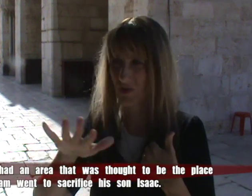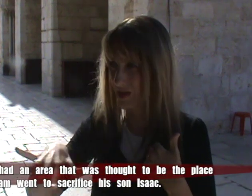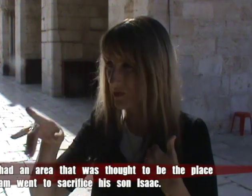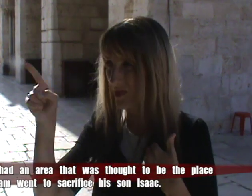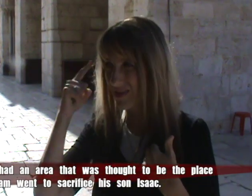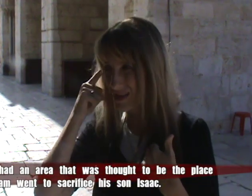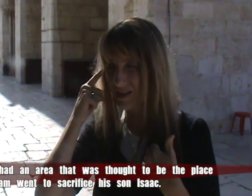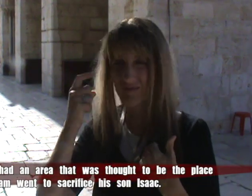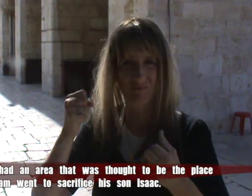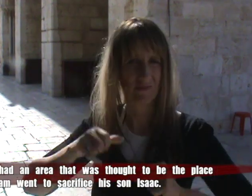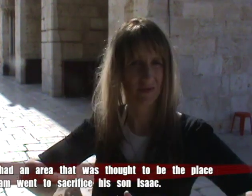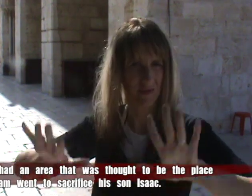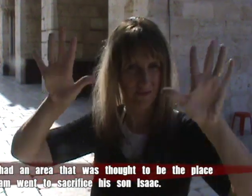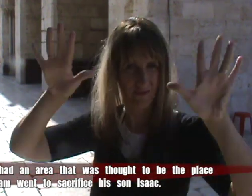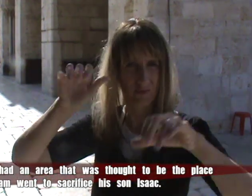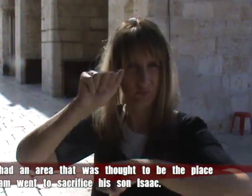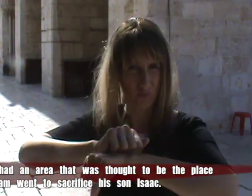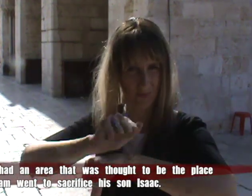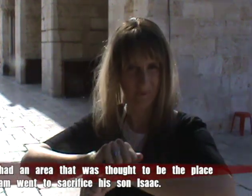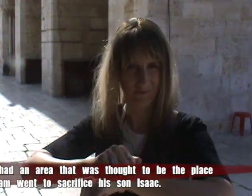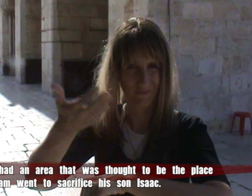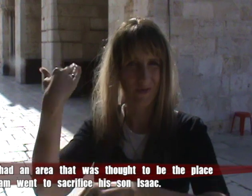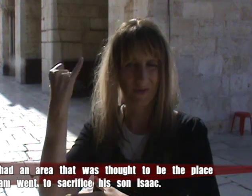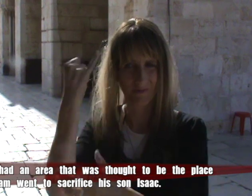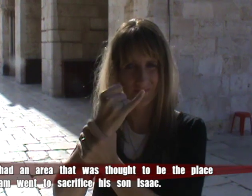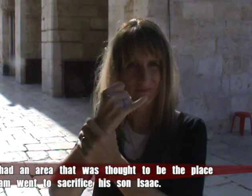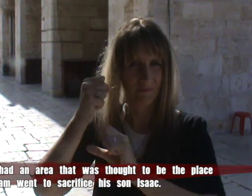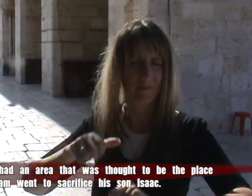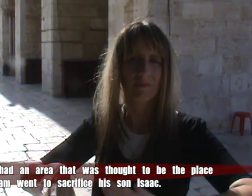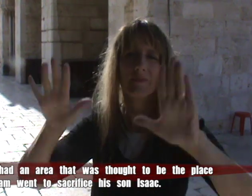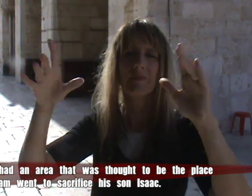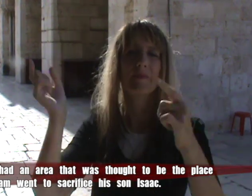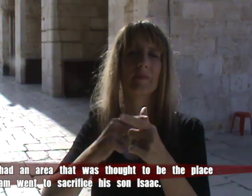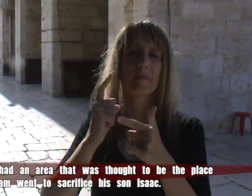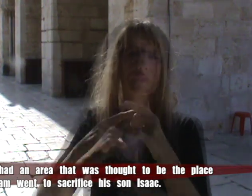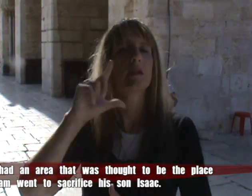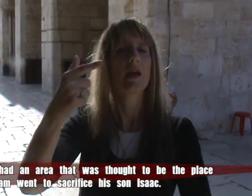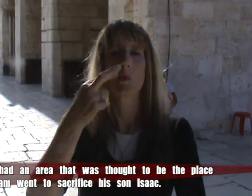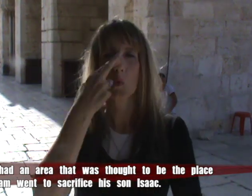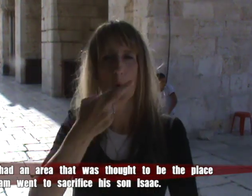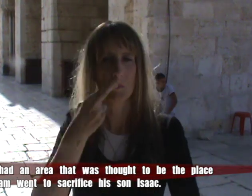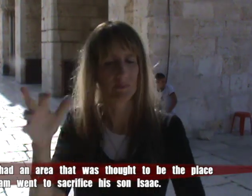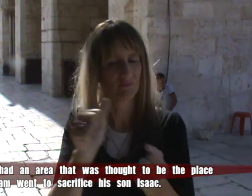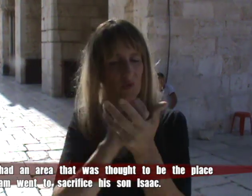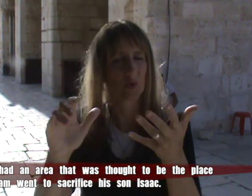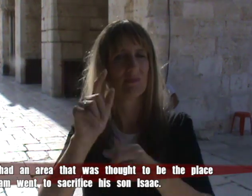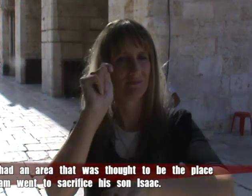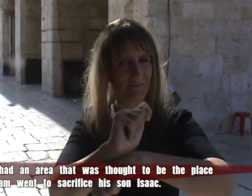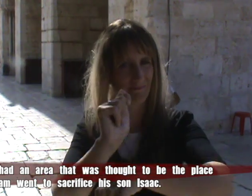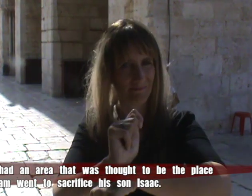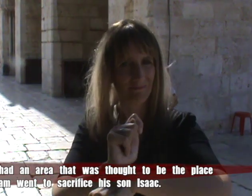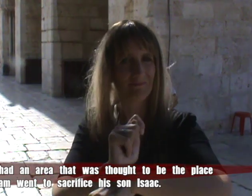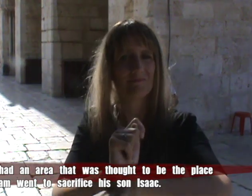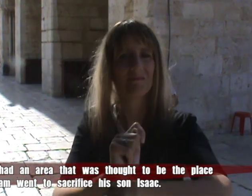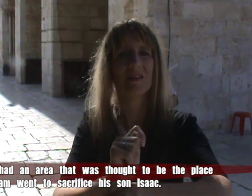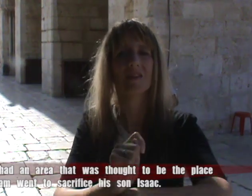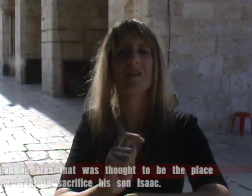here in this area. The temple area was thought to be a place where Abraham had went to sacrifice his